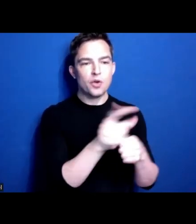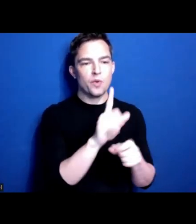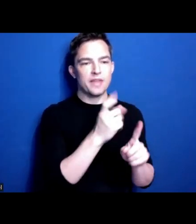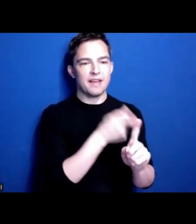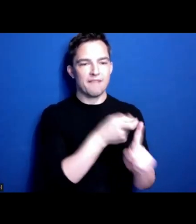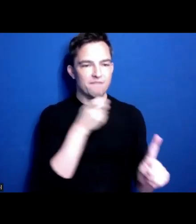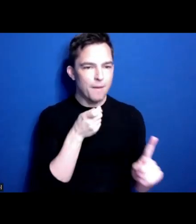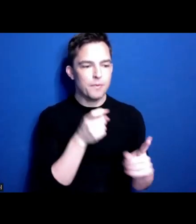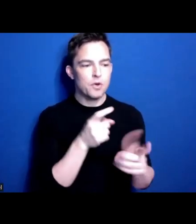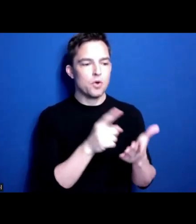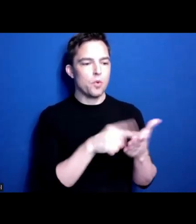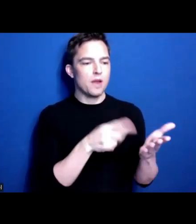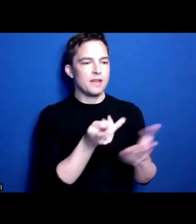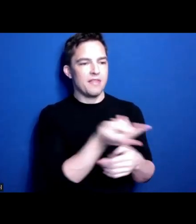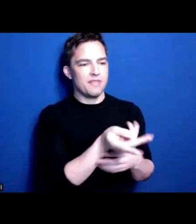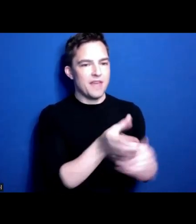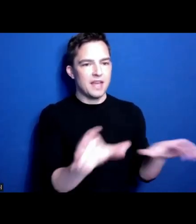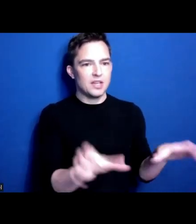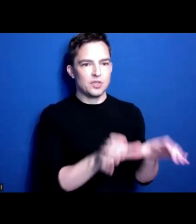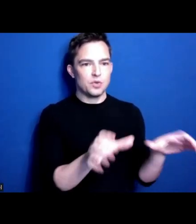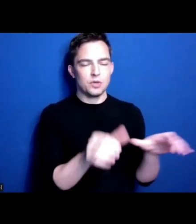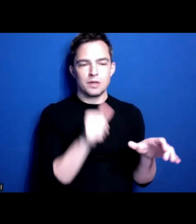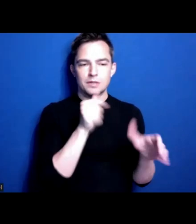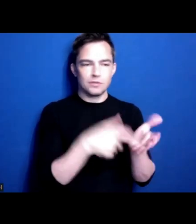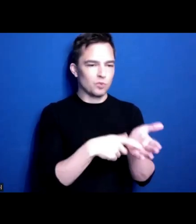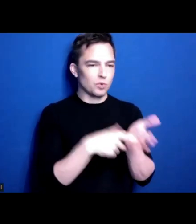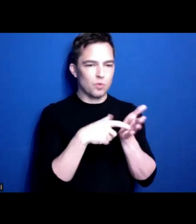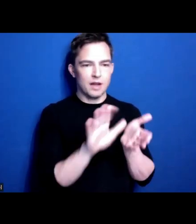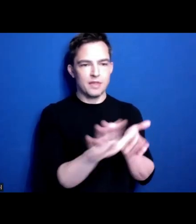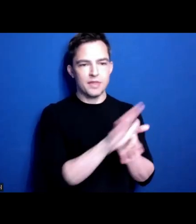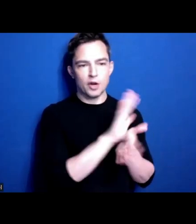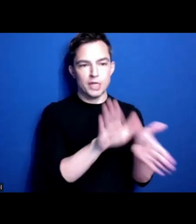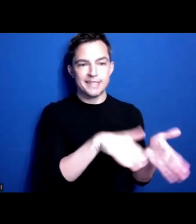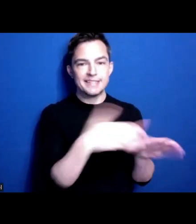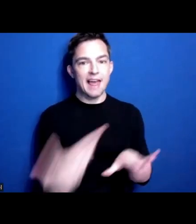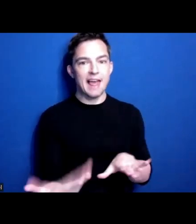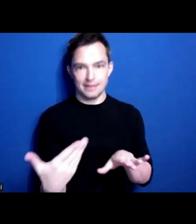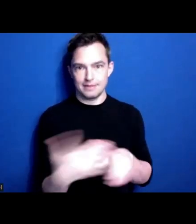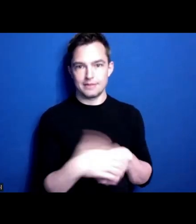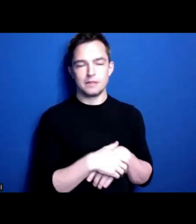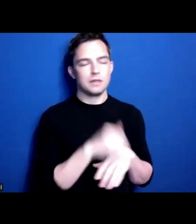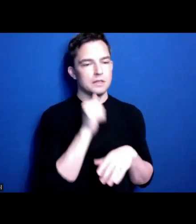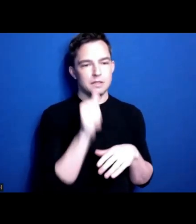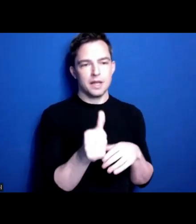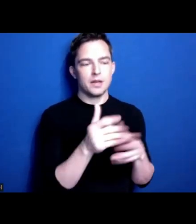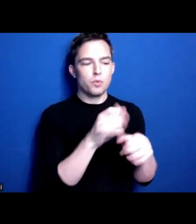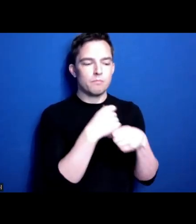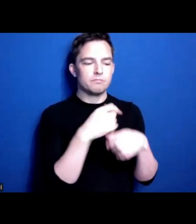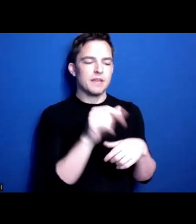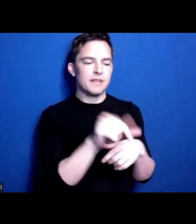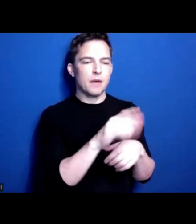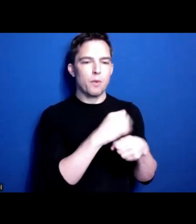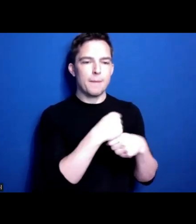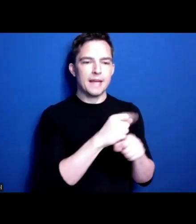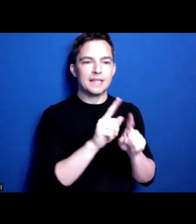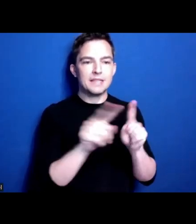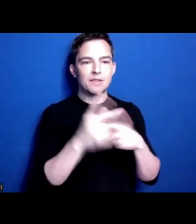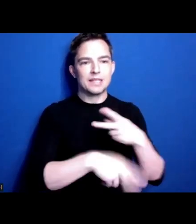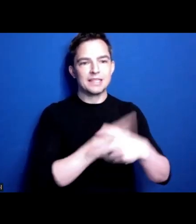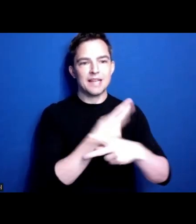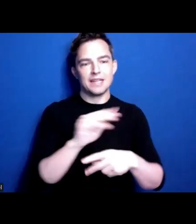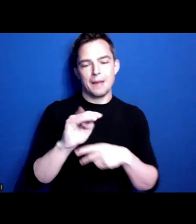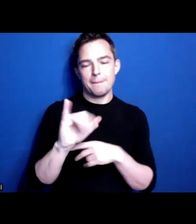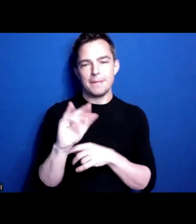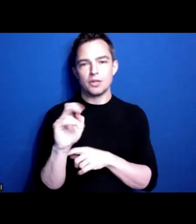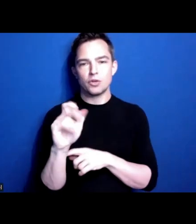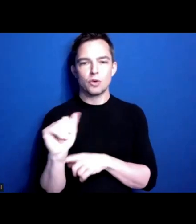what they do. It would not require their death, and it would produce a different mineraloid, not a